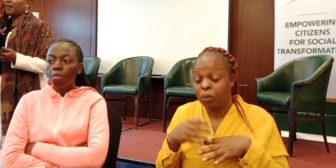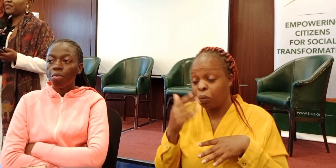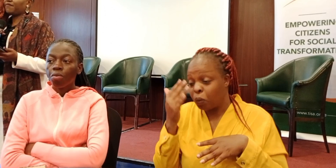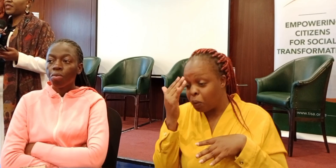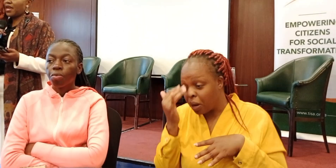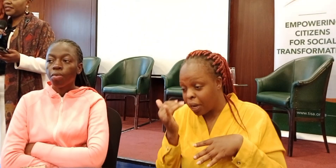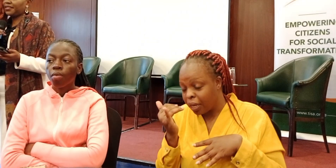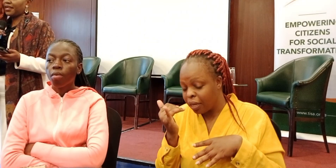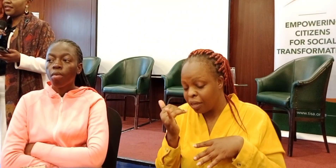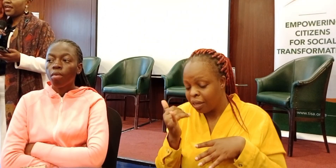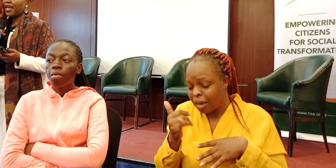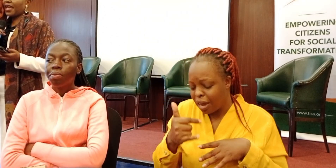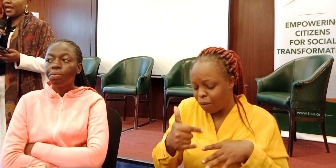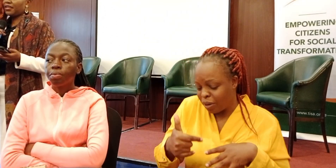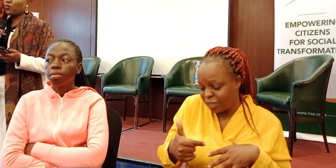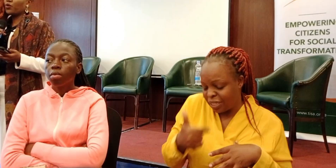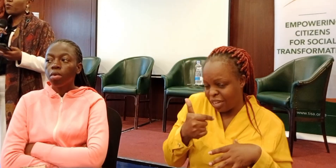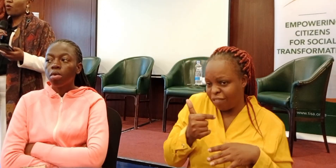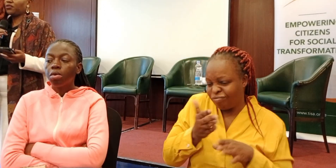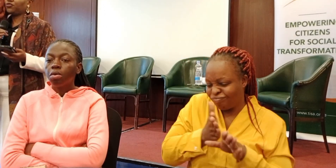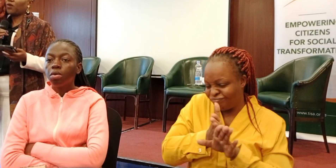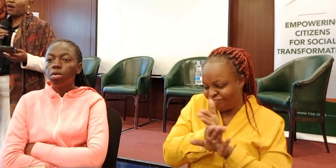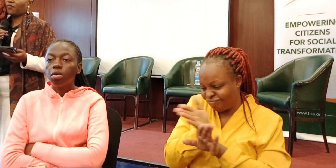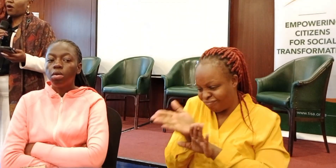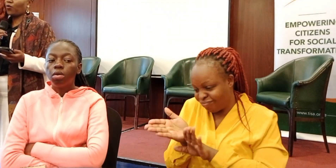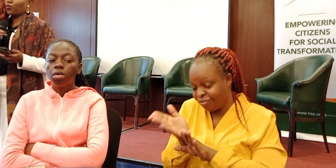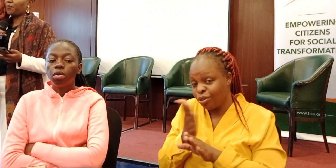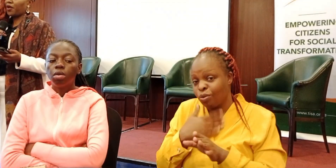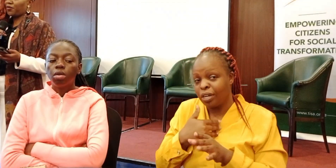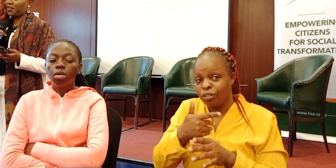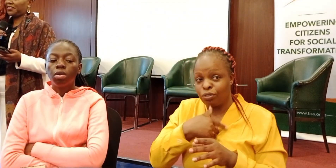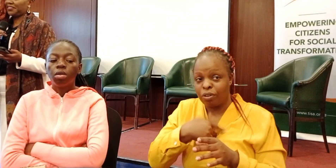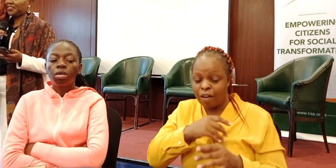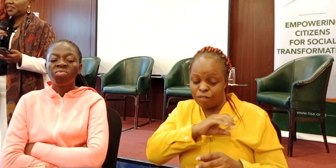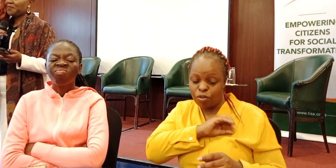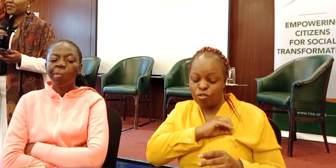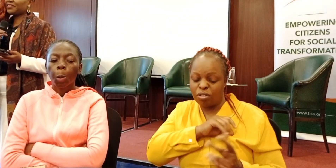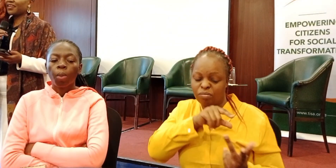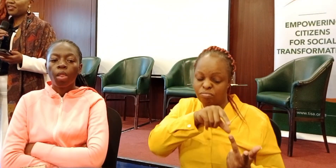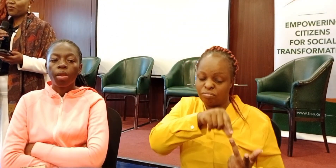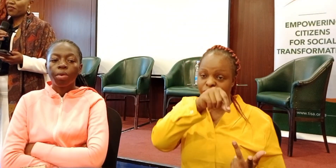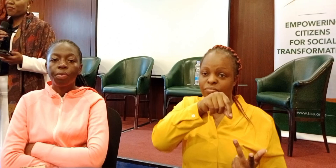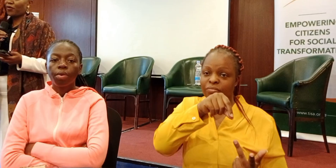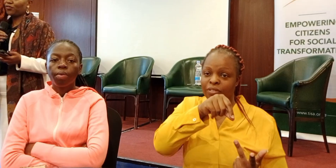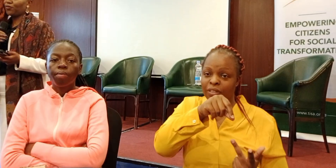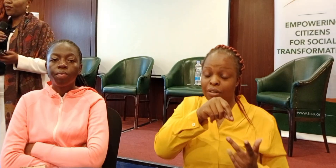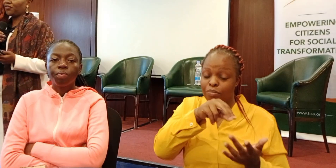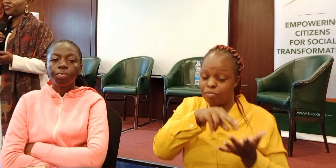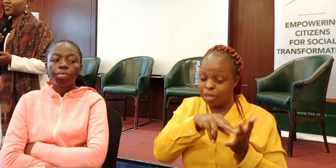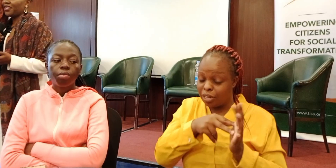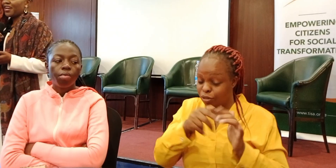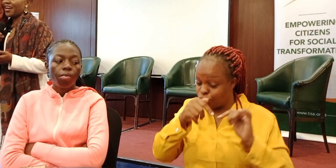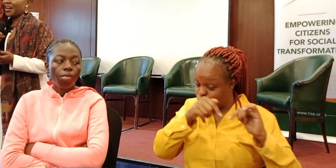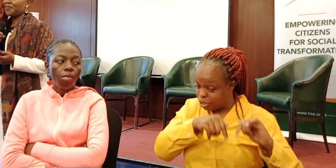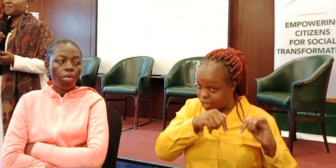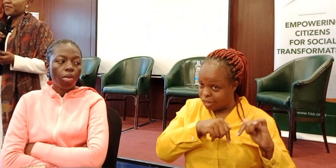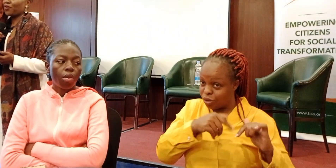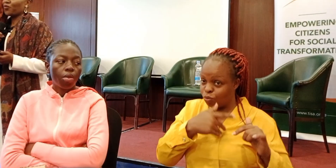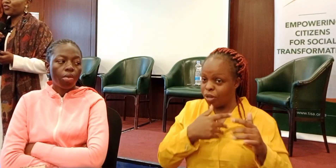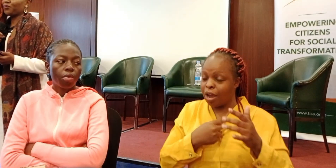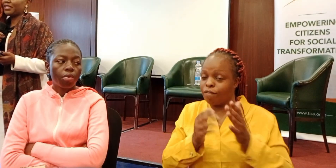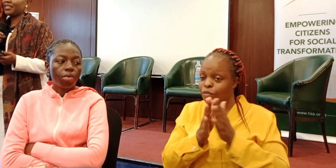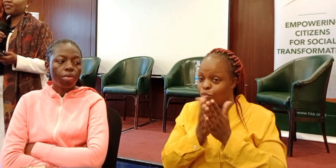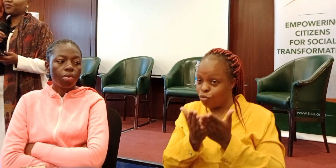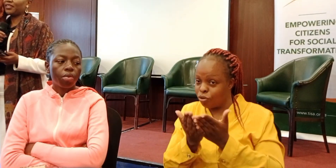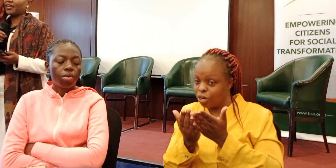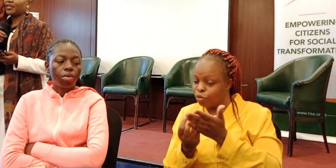Because we have deviated and we want to have our own priorities. But the study we are about to launch, and